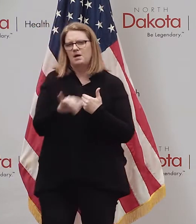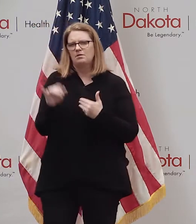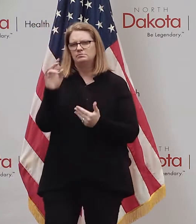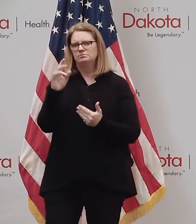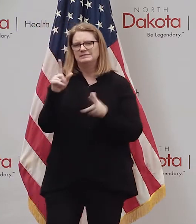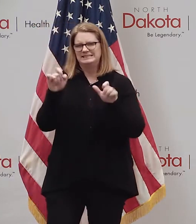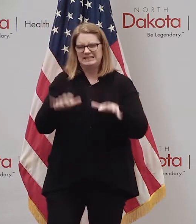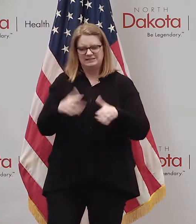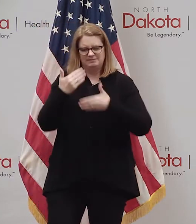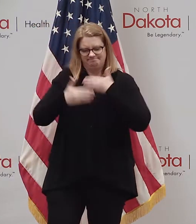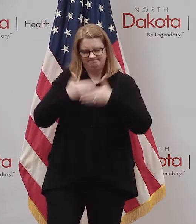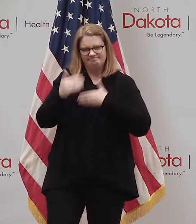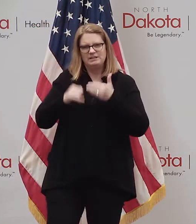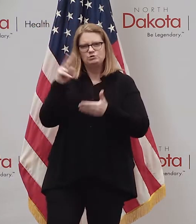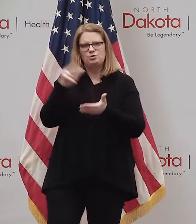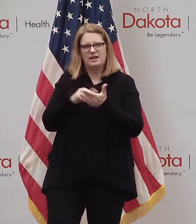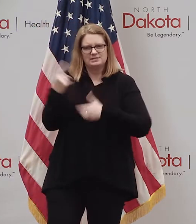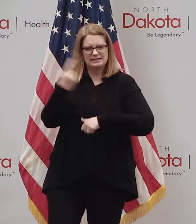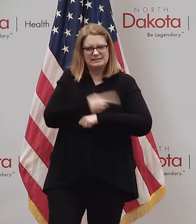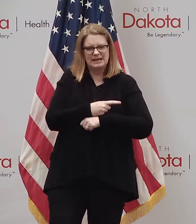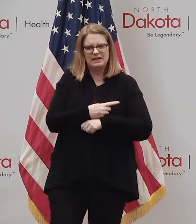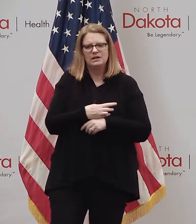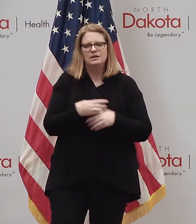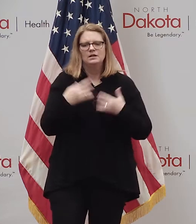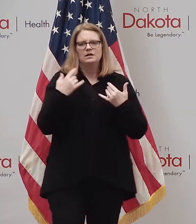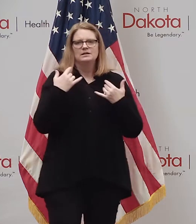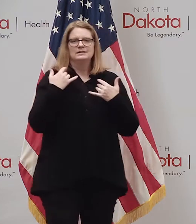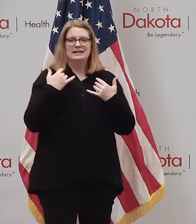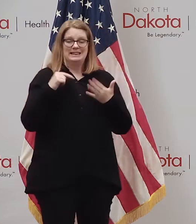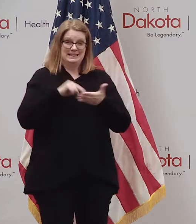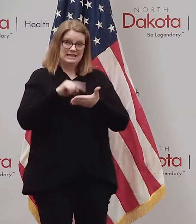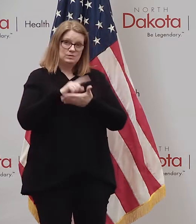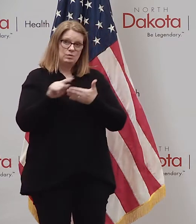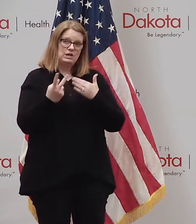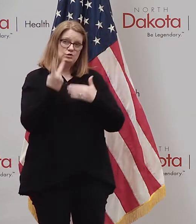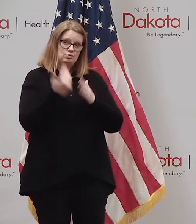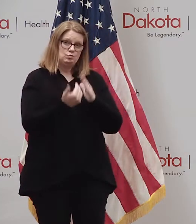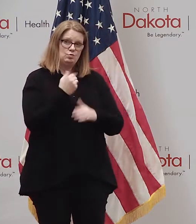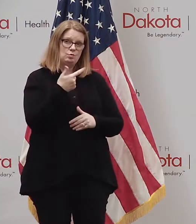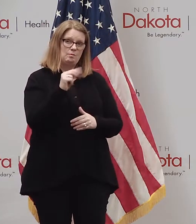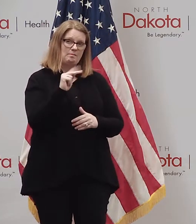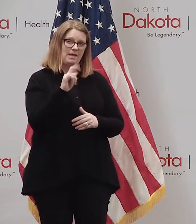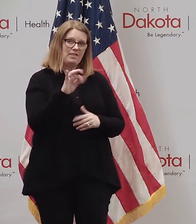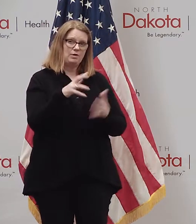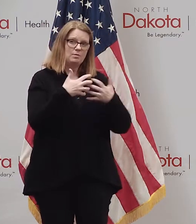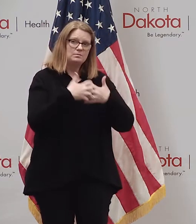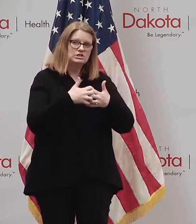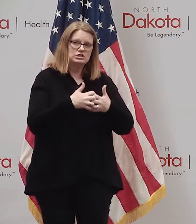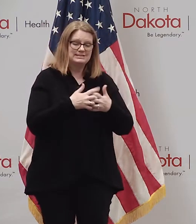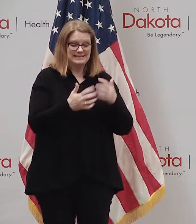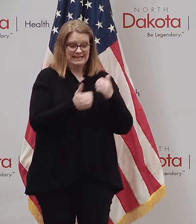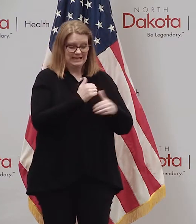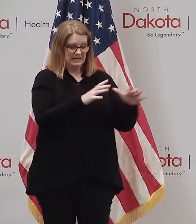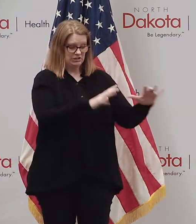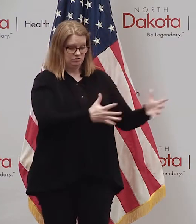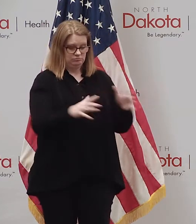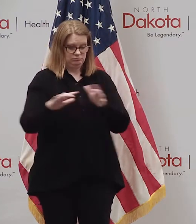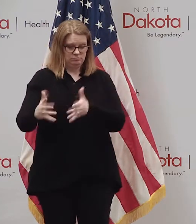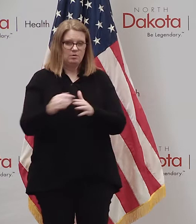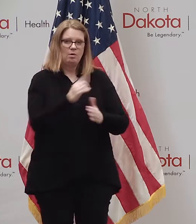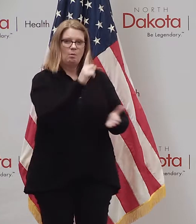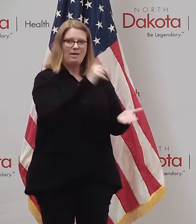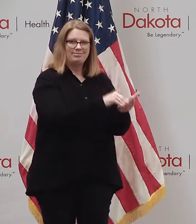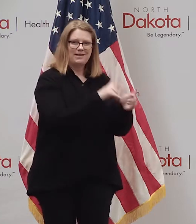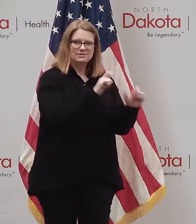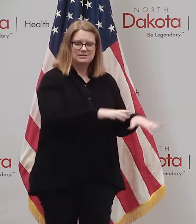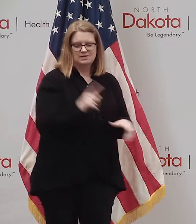even over the weekend. This week, we've got two new Panther machines coming online. Each of those will be capable of running 1,000 tests a day. So